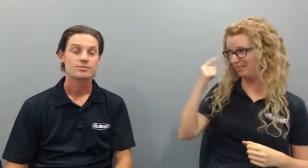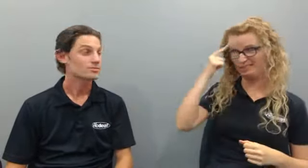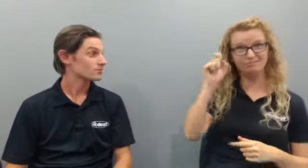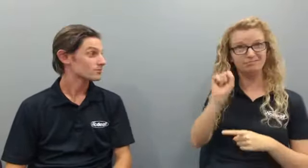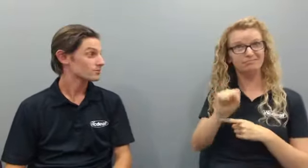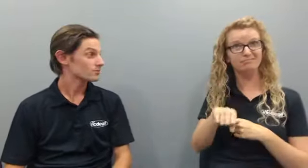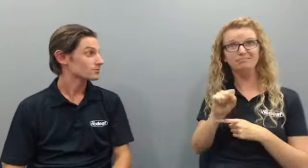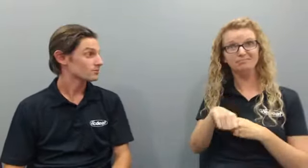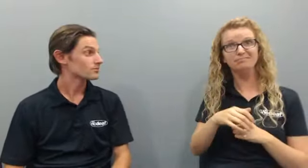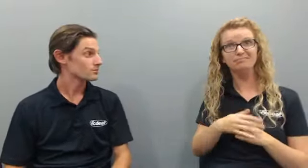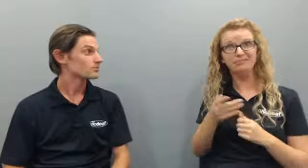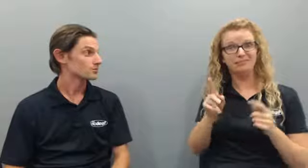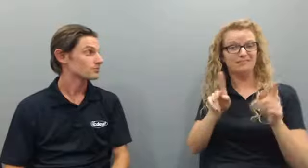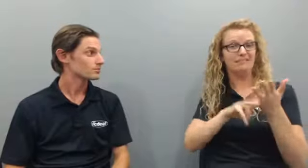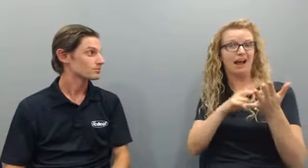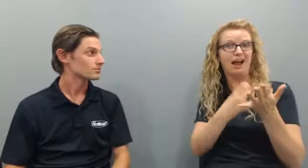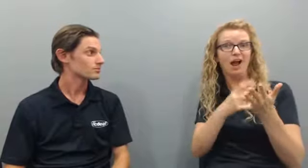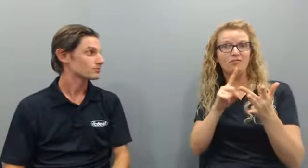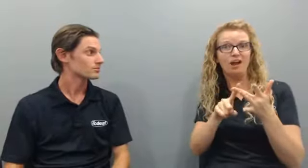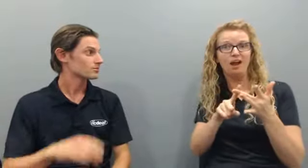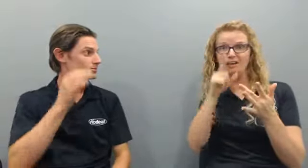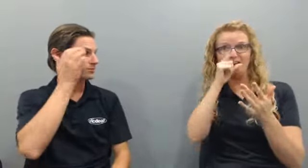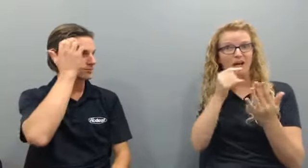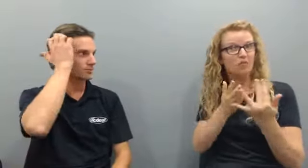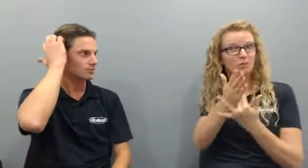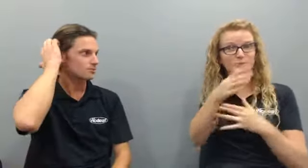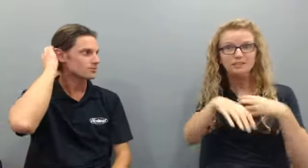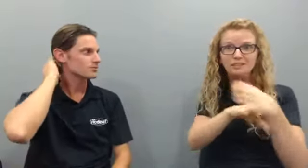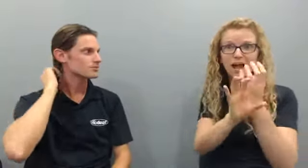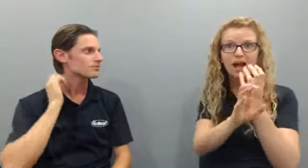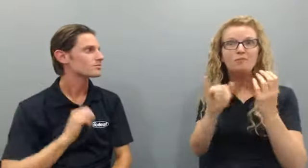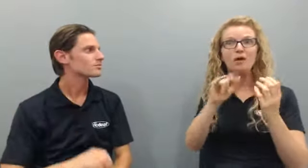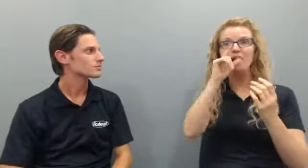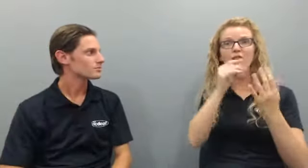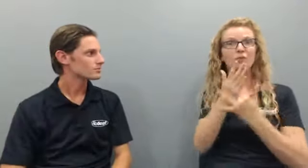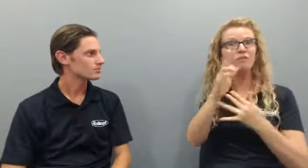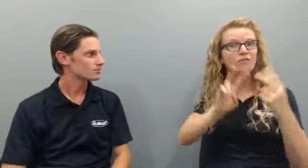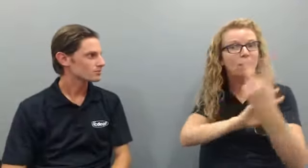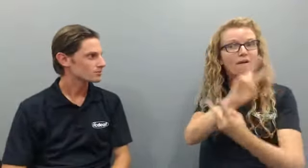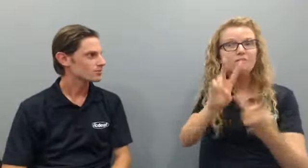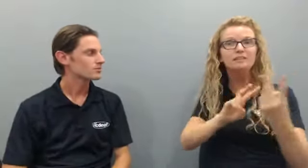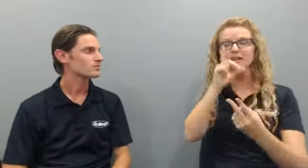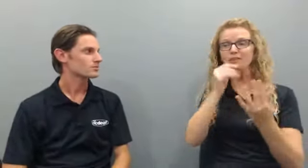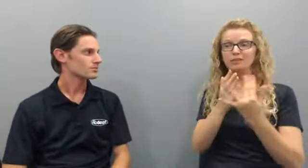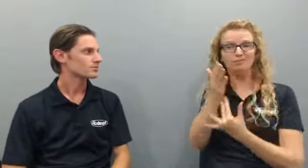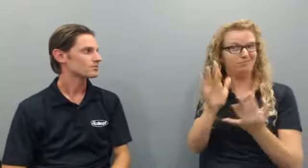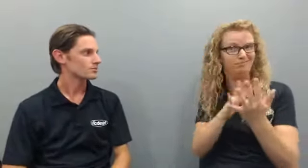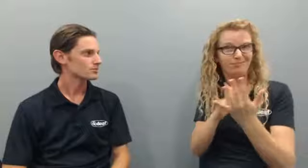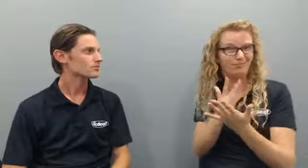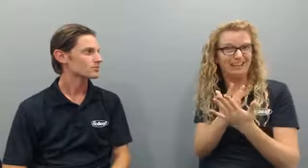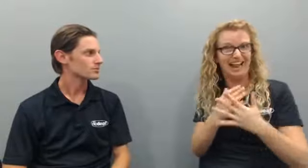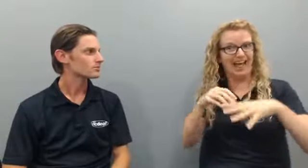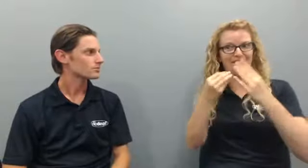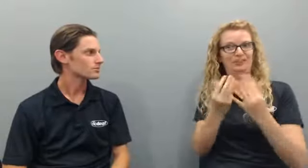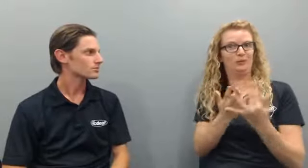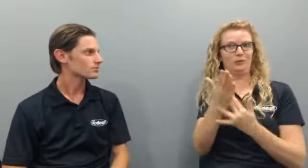interpreter from Australia? Yeah, absolutely. With VRI, you can use Skype, or you can do video conferencing, or even through your